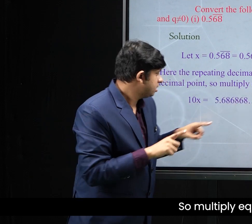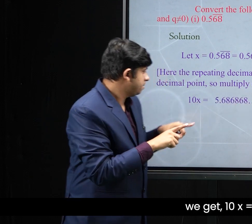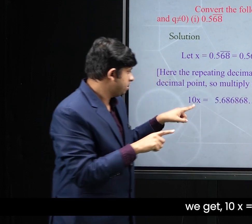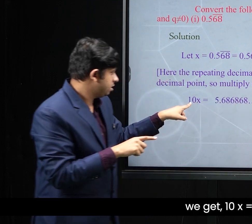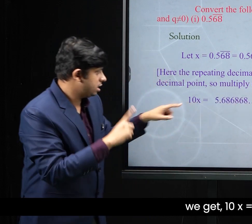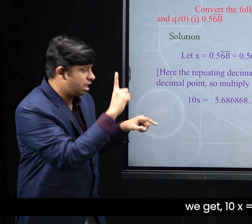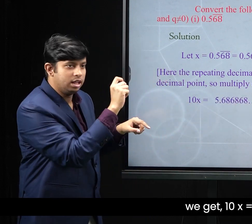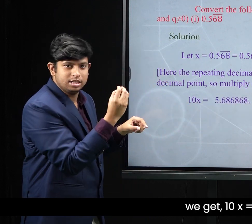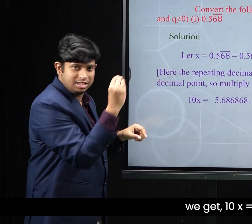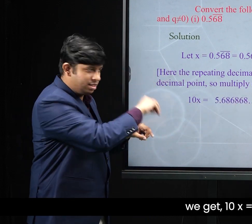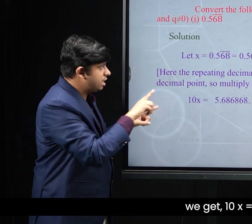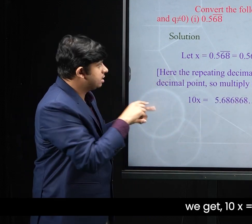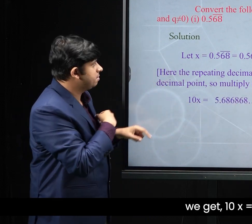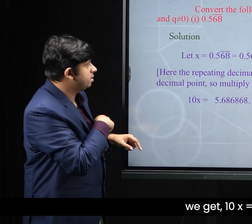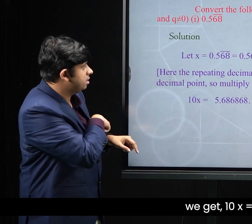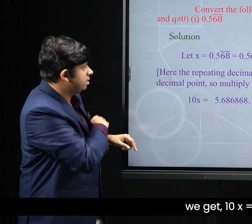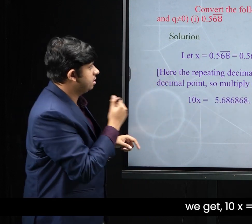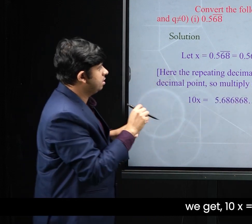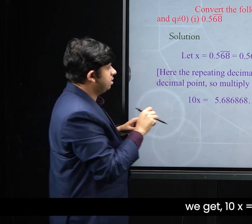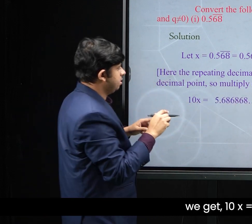We get 10 into x is equal to